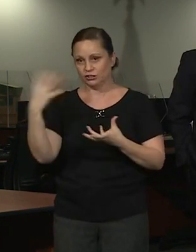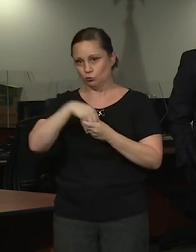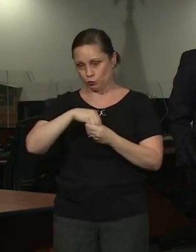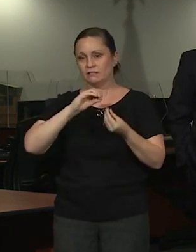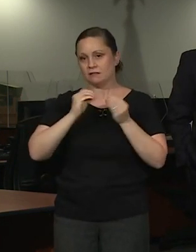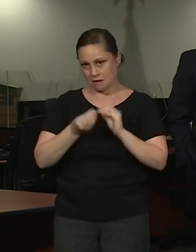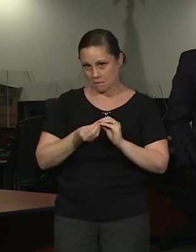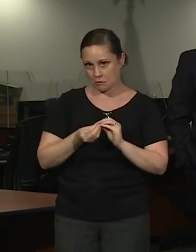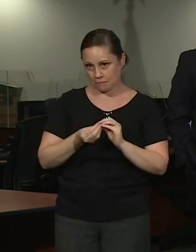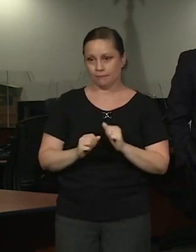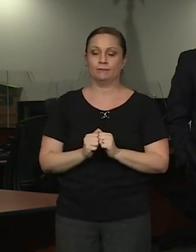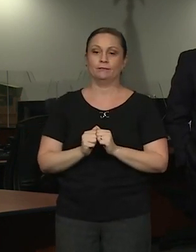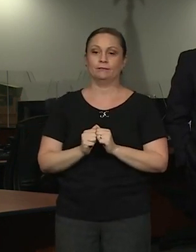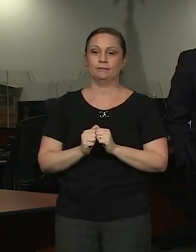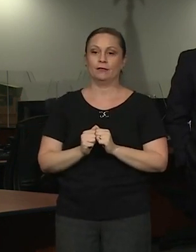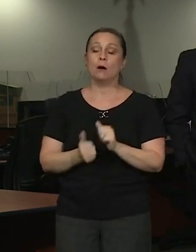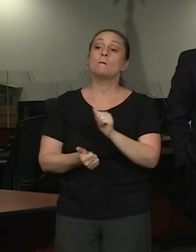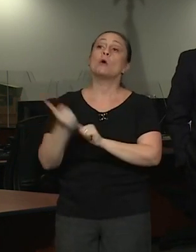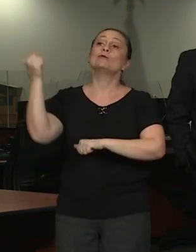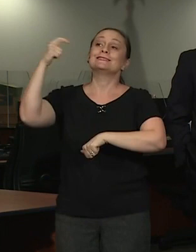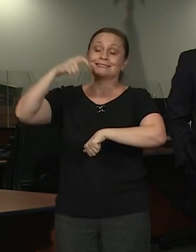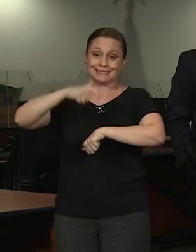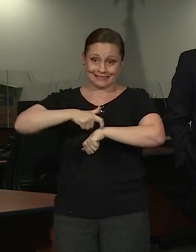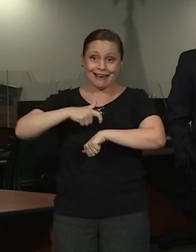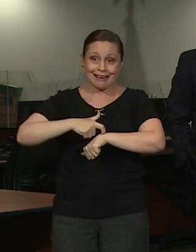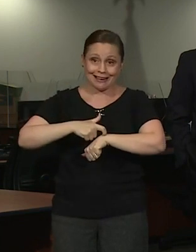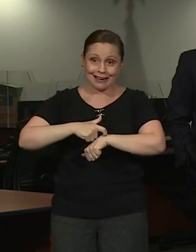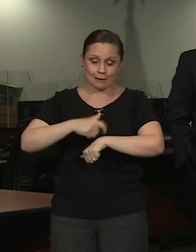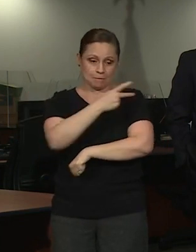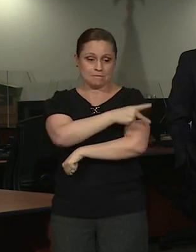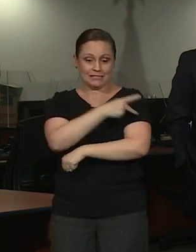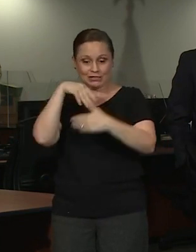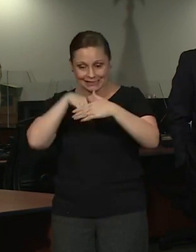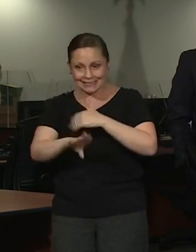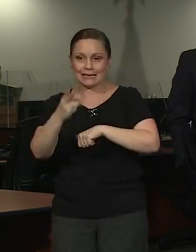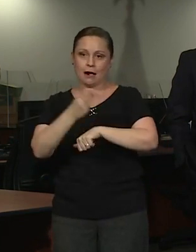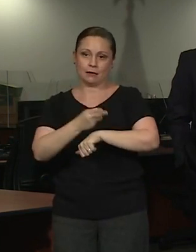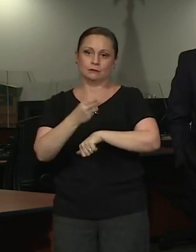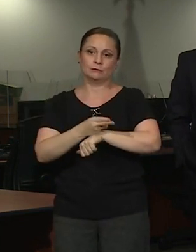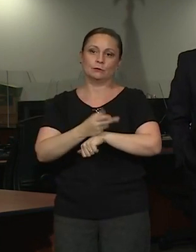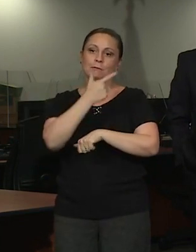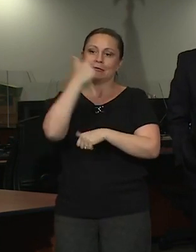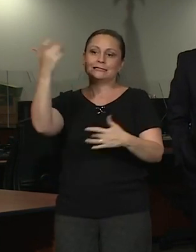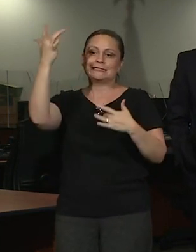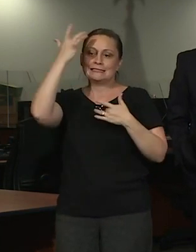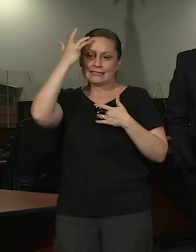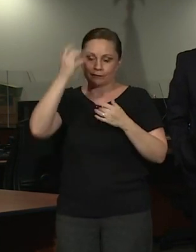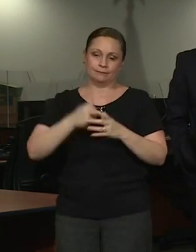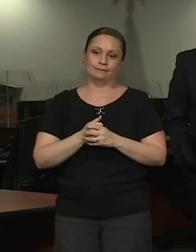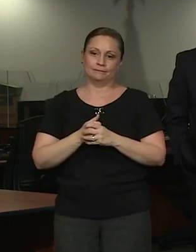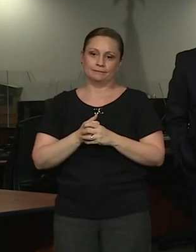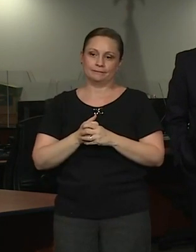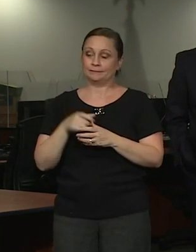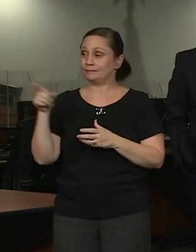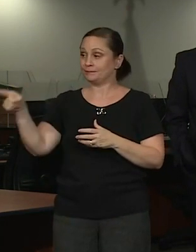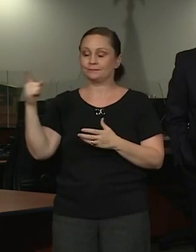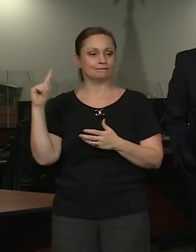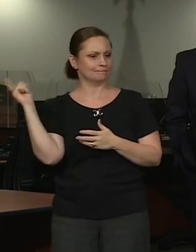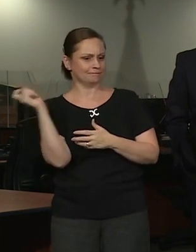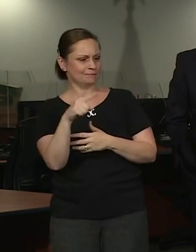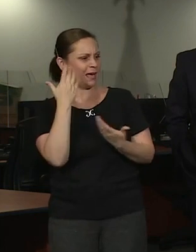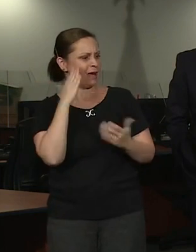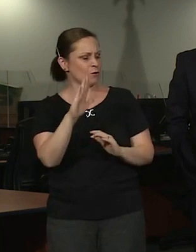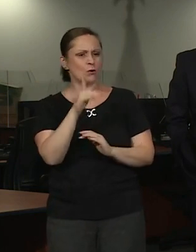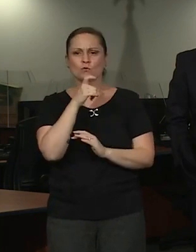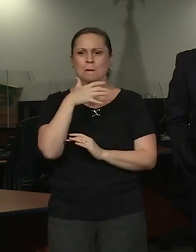because they were symptomatic with symptoms of COVID. And I'd don't know who's best to answer it between you three, but with the